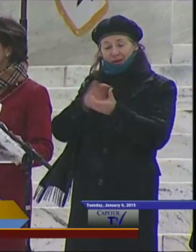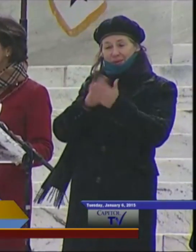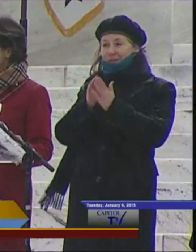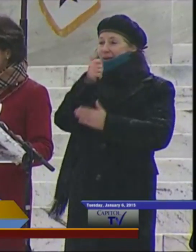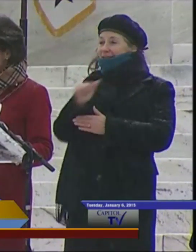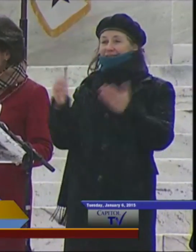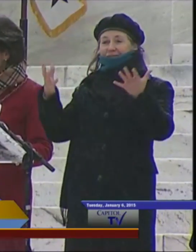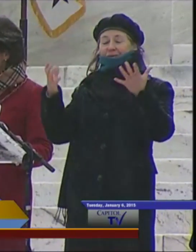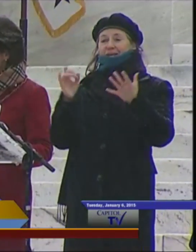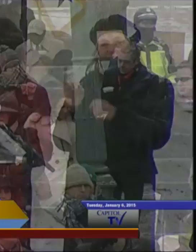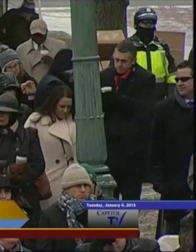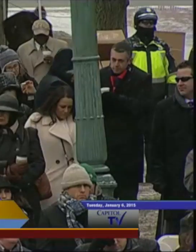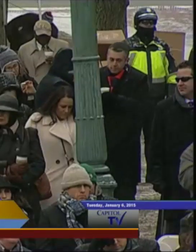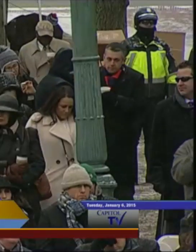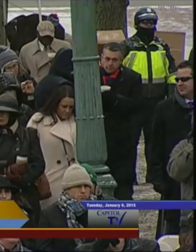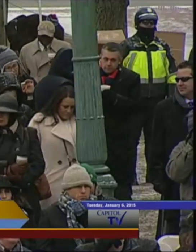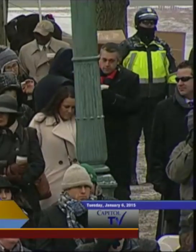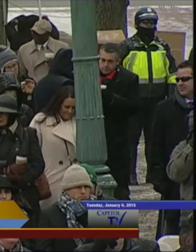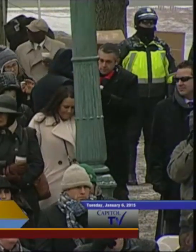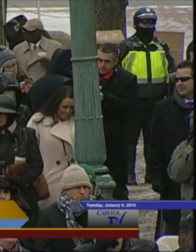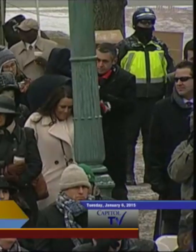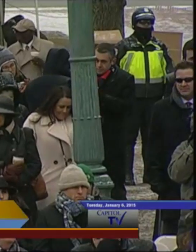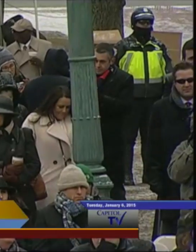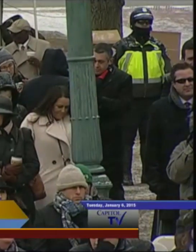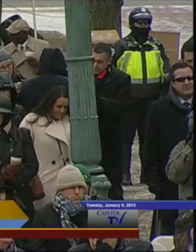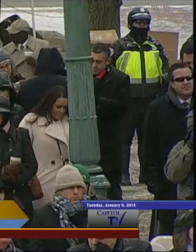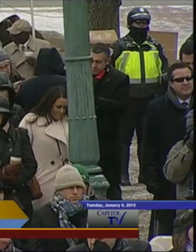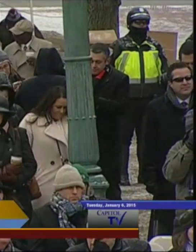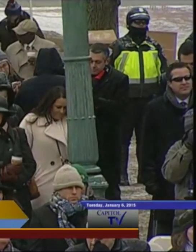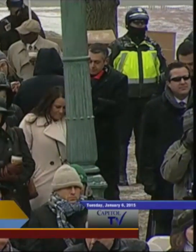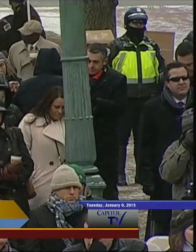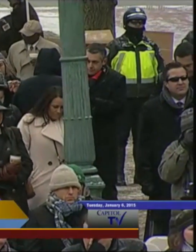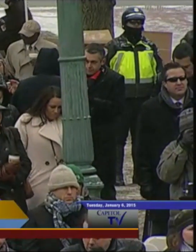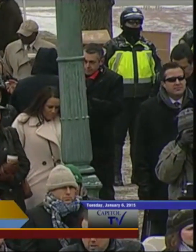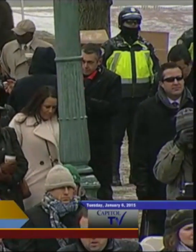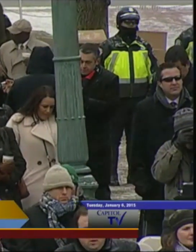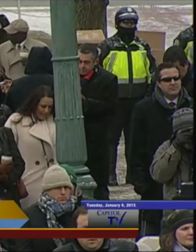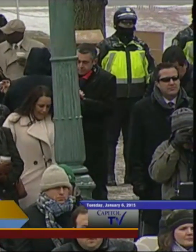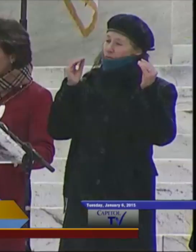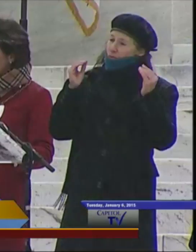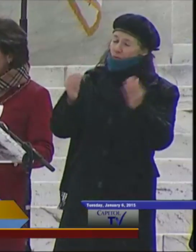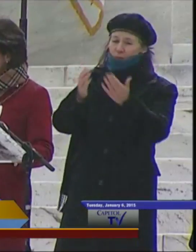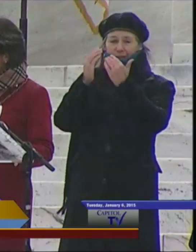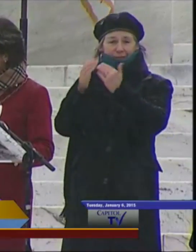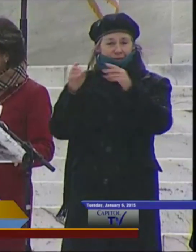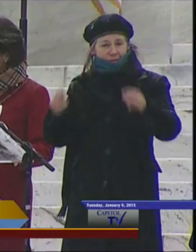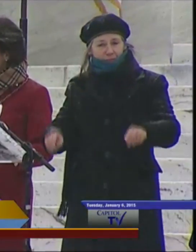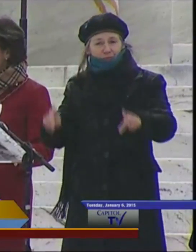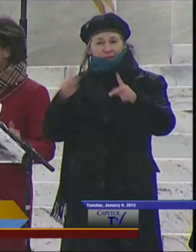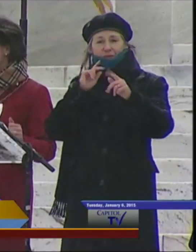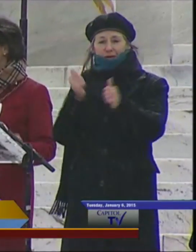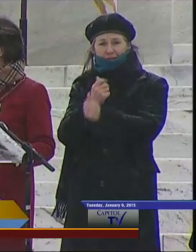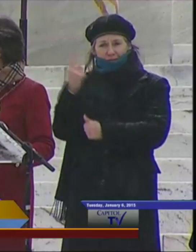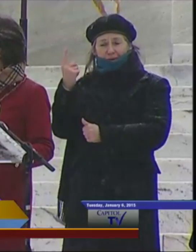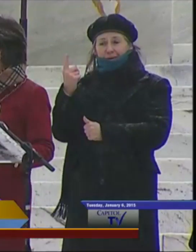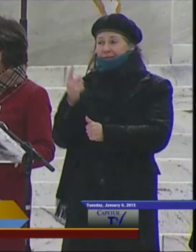wants to be if she works hard enough. I want Rhode Island to be a place of boundless opportunity for everyone. And